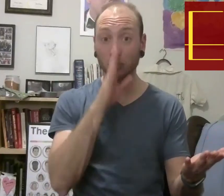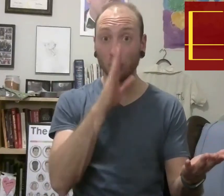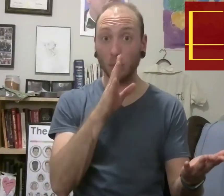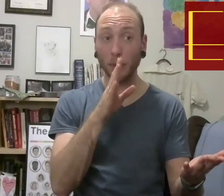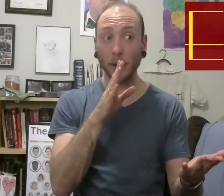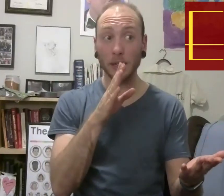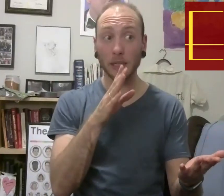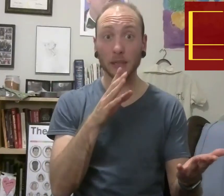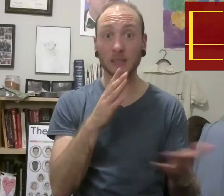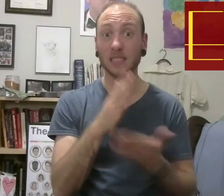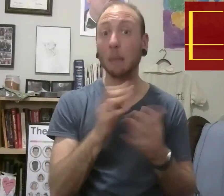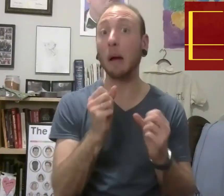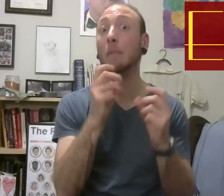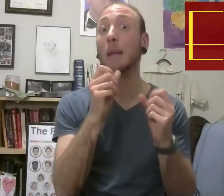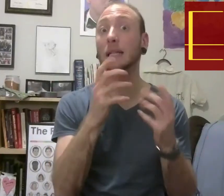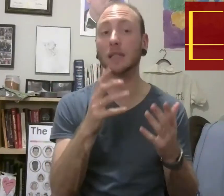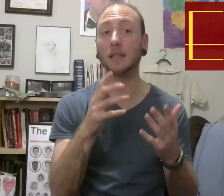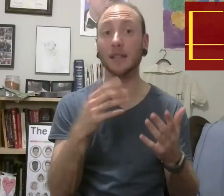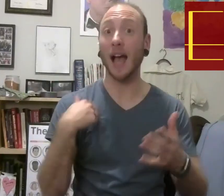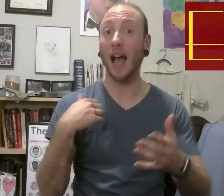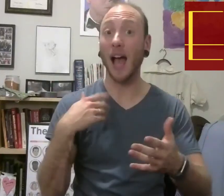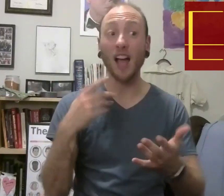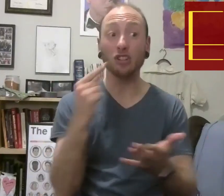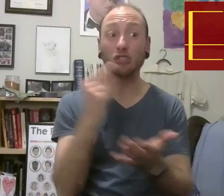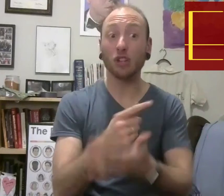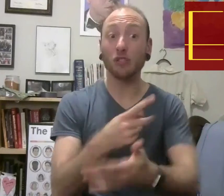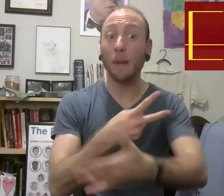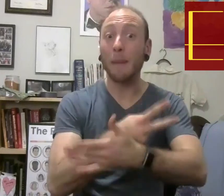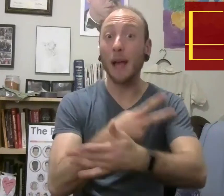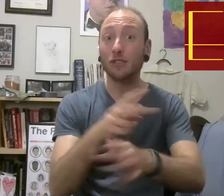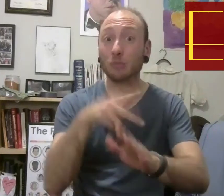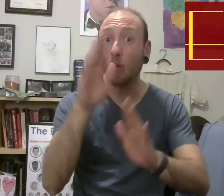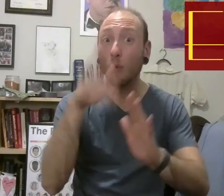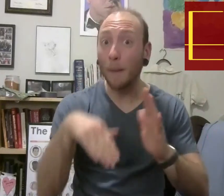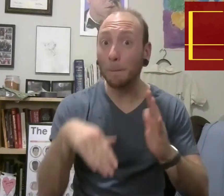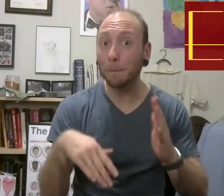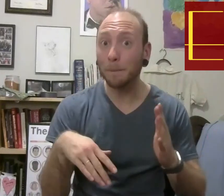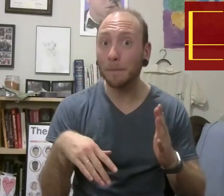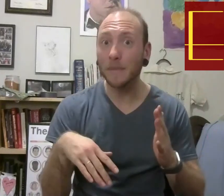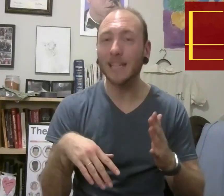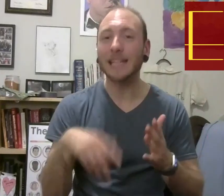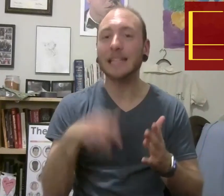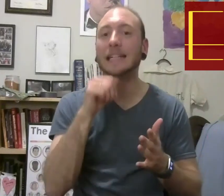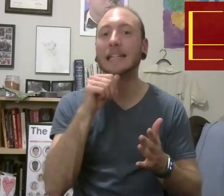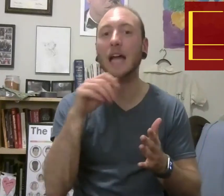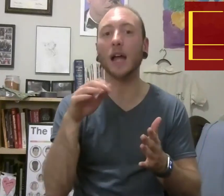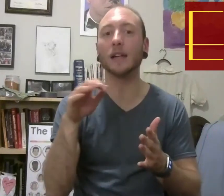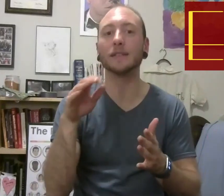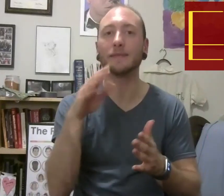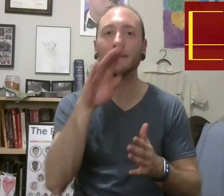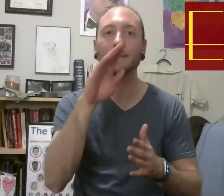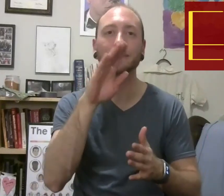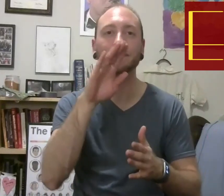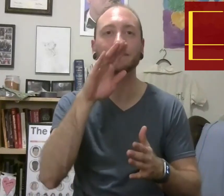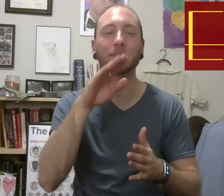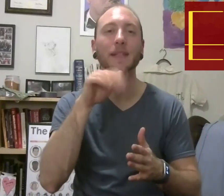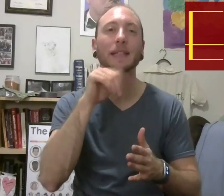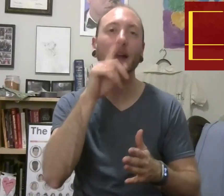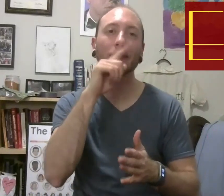from a master's program in nonfiction writing that I was going to quit when I was drinking, and I